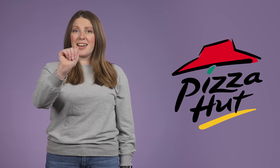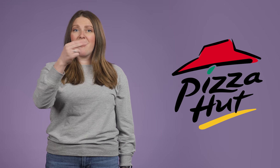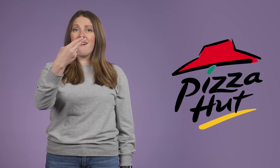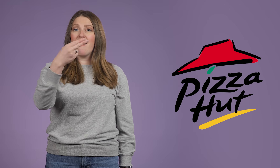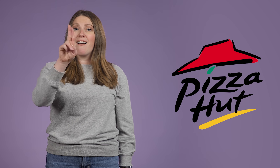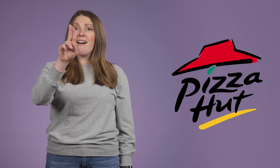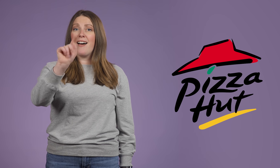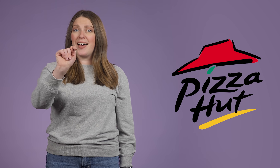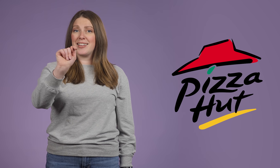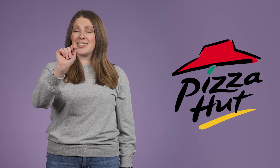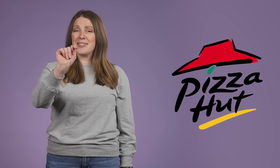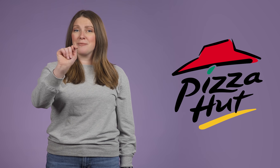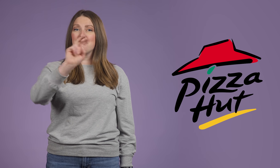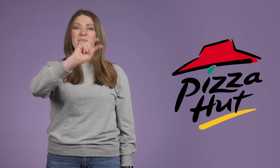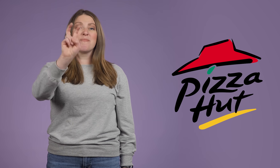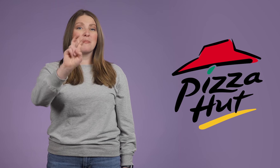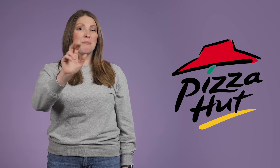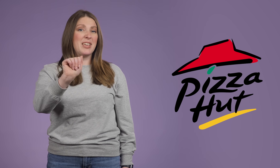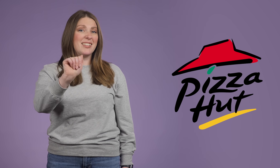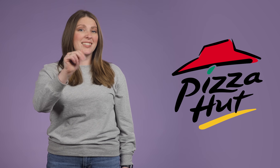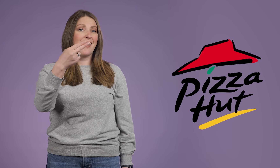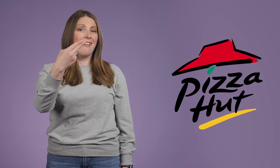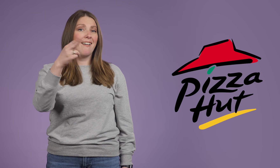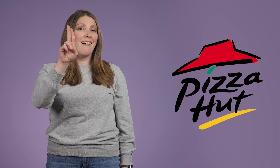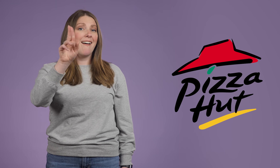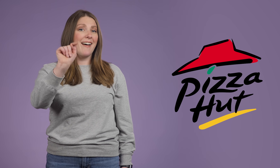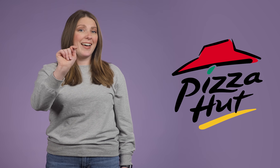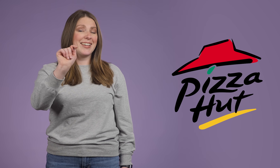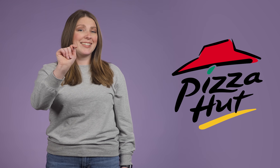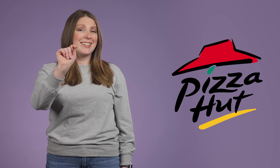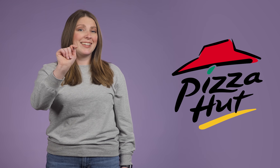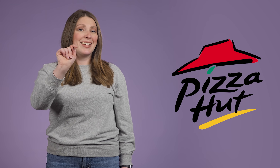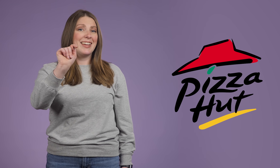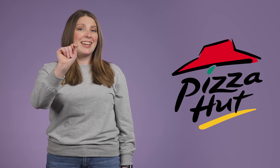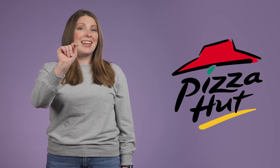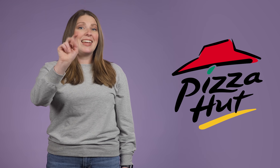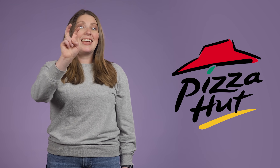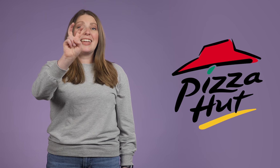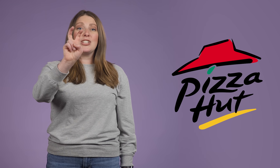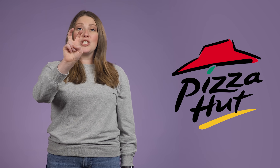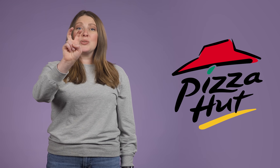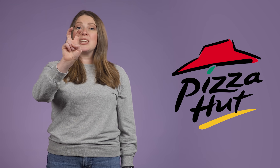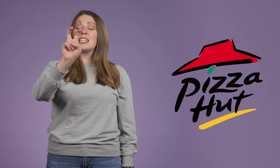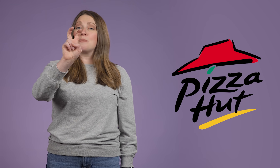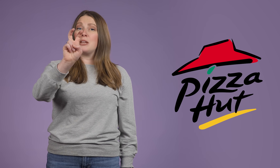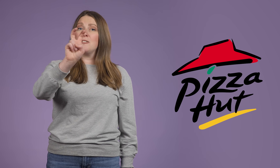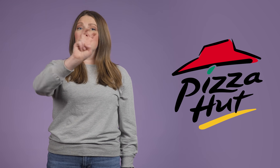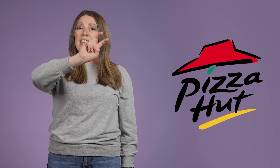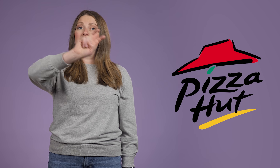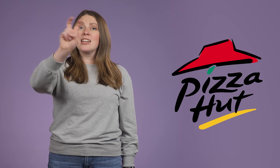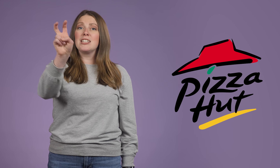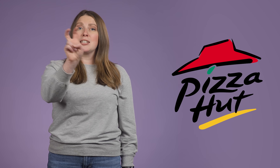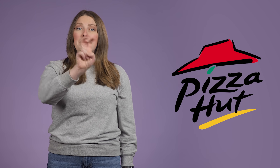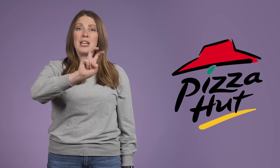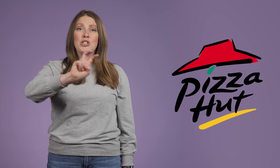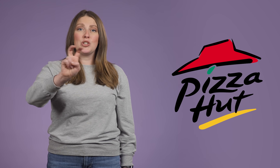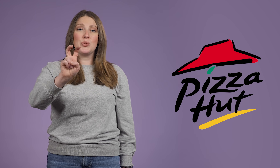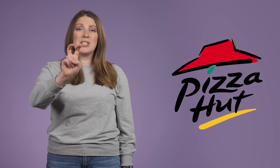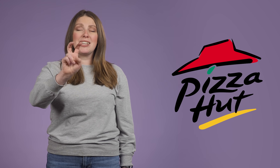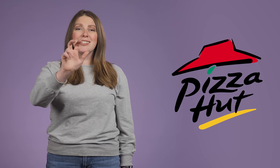Pizza Hut. Pizza Hut. It's using this bent V to make two Z's